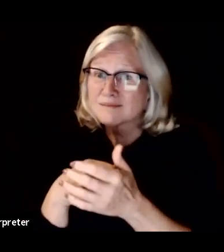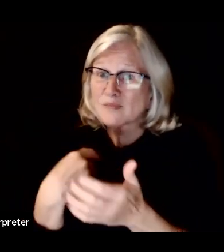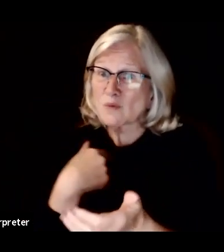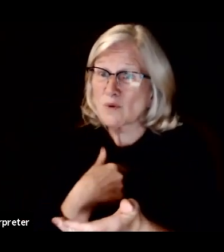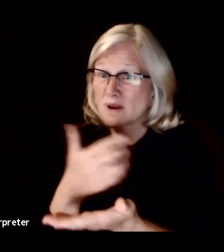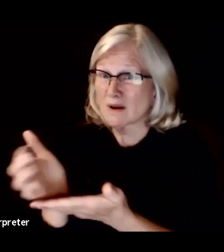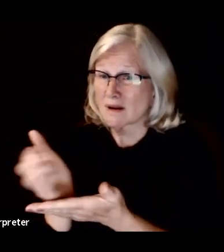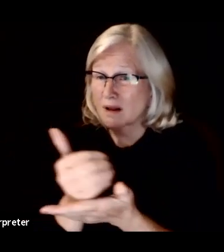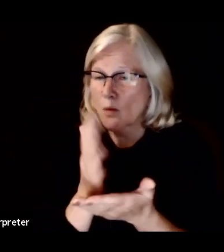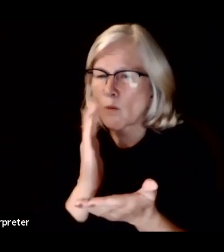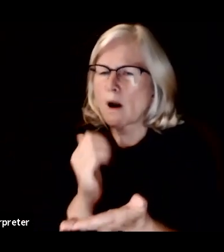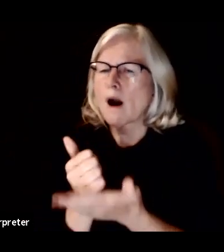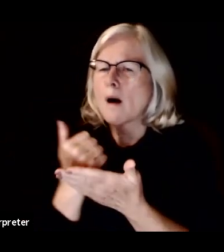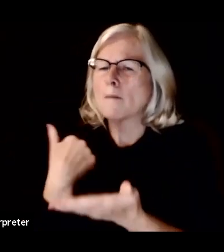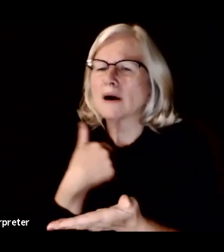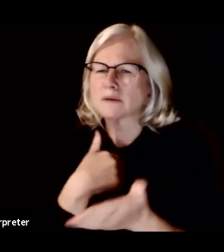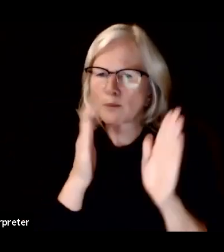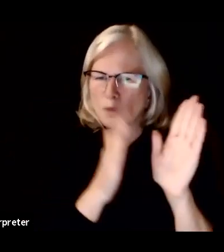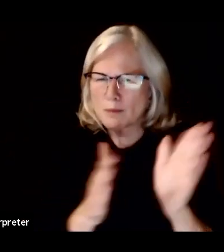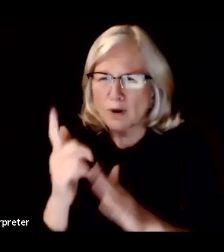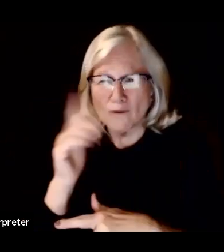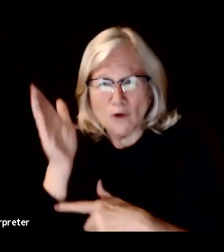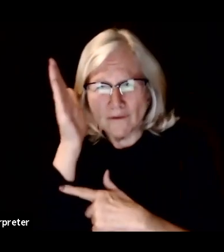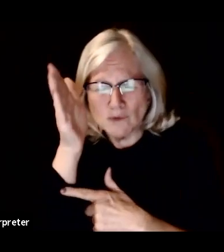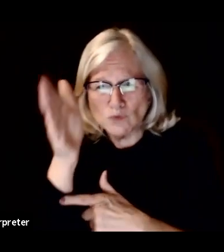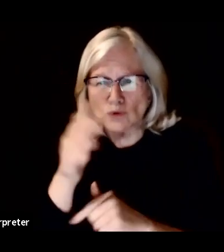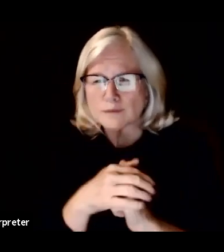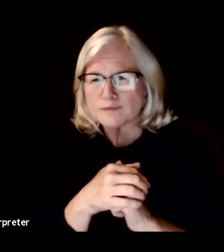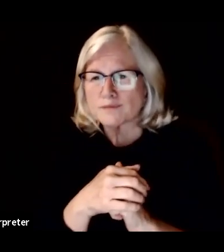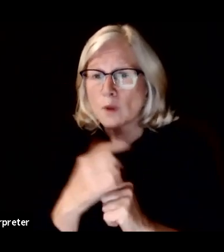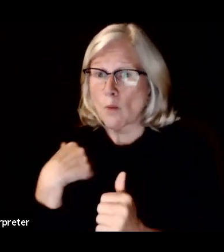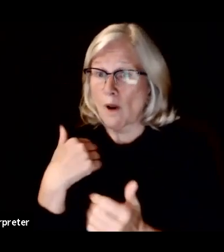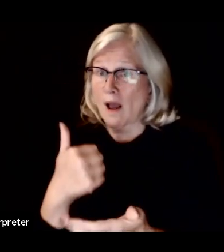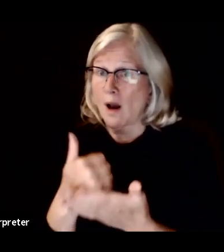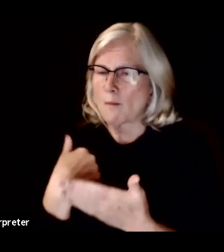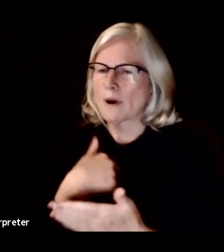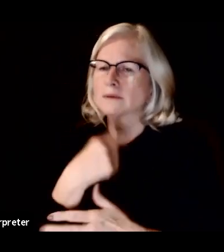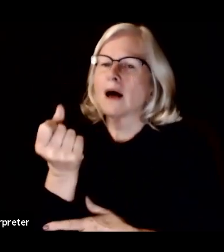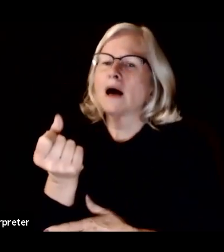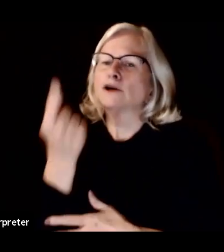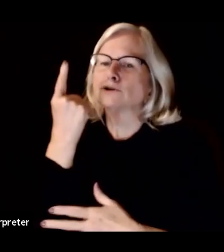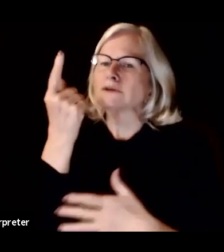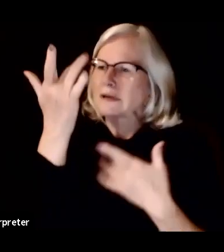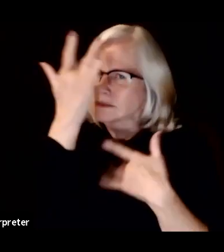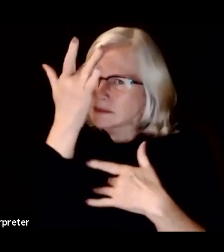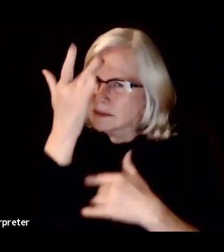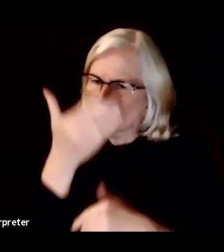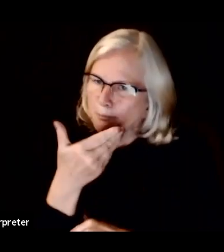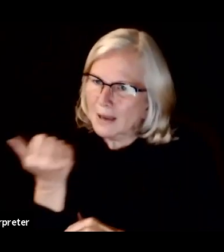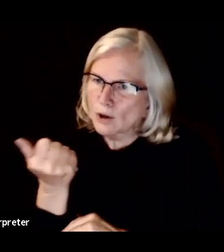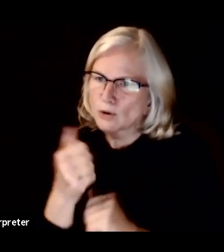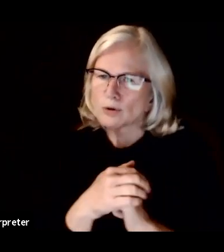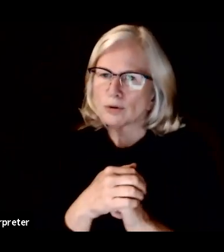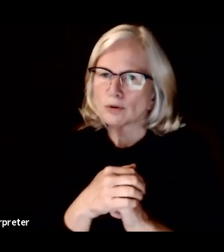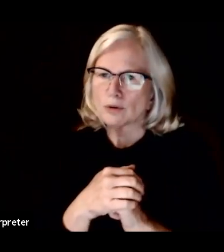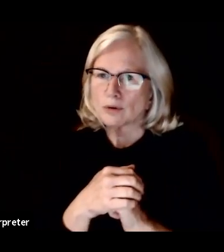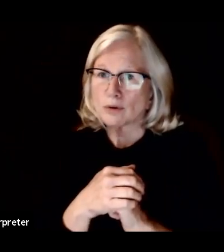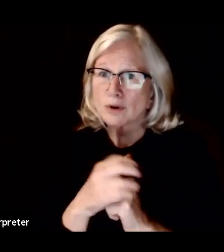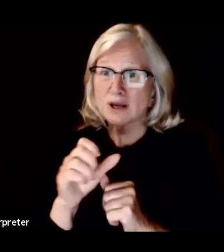forward, and will add to our understanding of COVID-19. The survey is taking place from